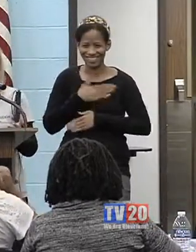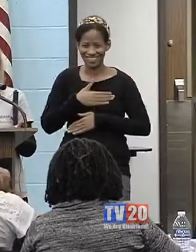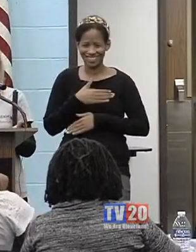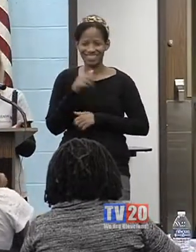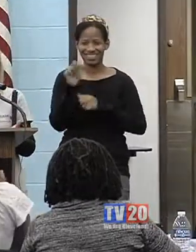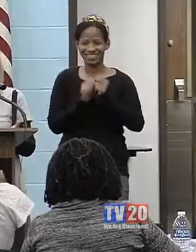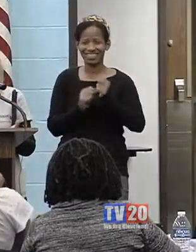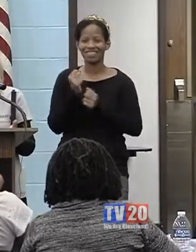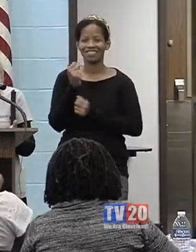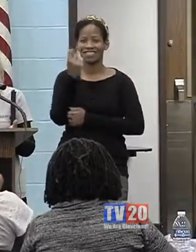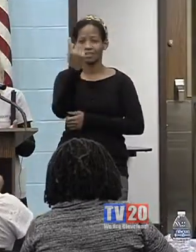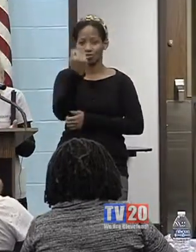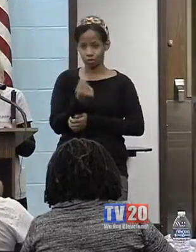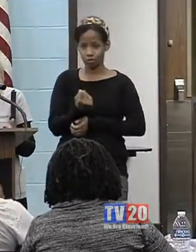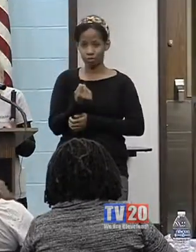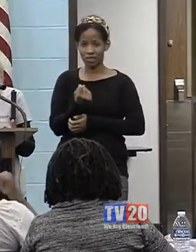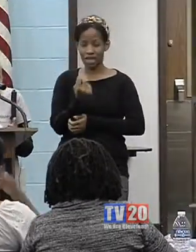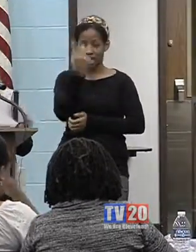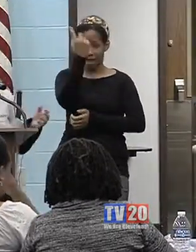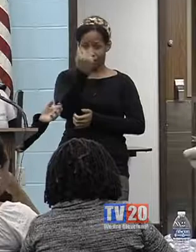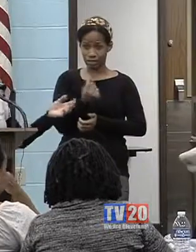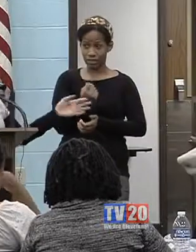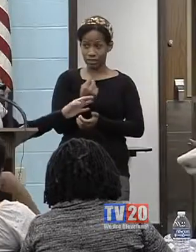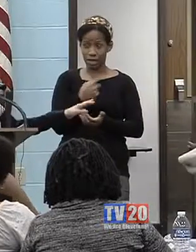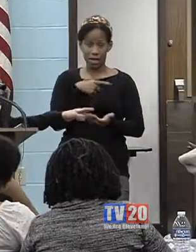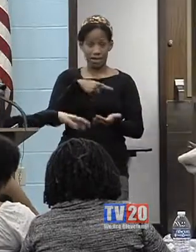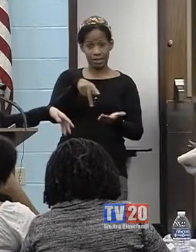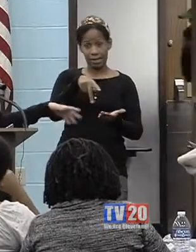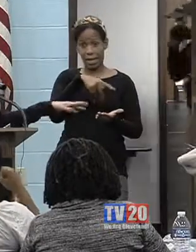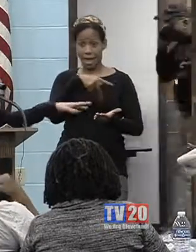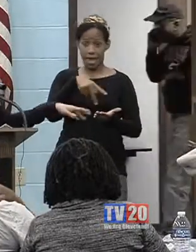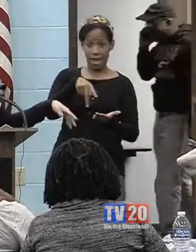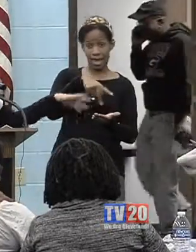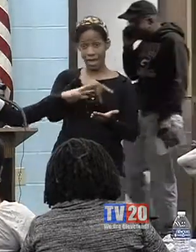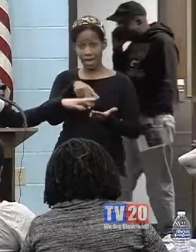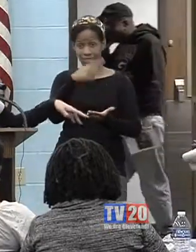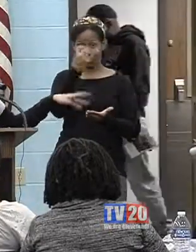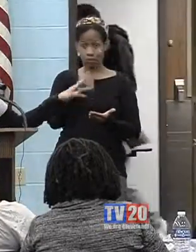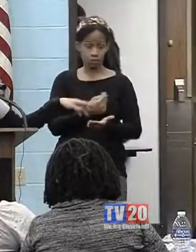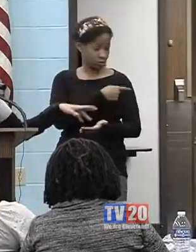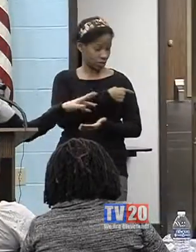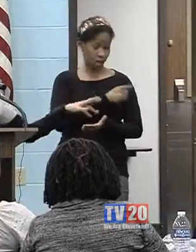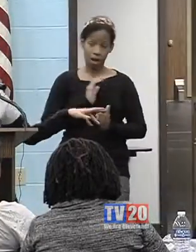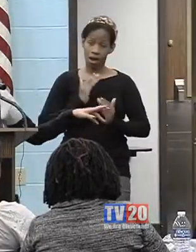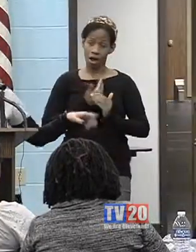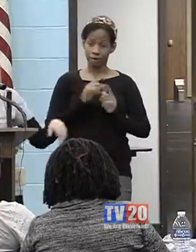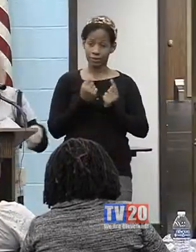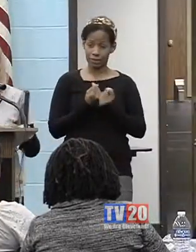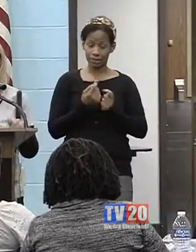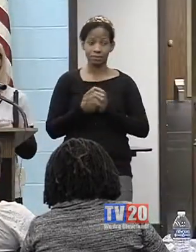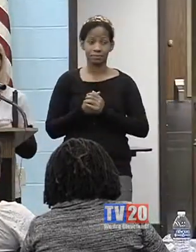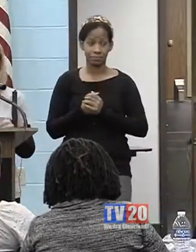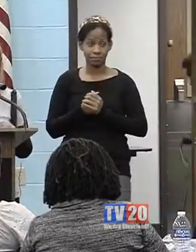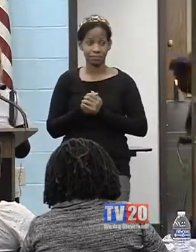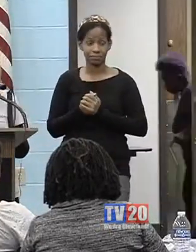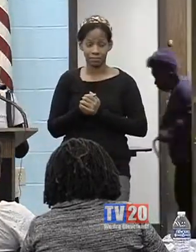Tuesday we have line dance. You could become one of the team up here and be one of our Sight Center